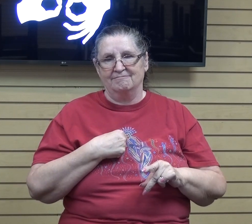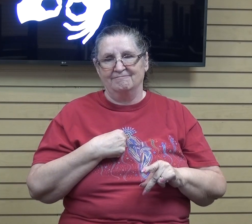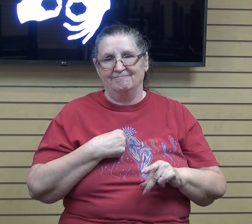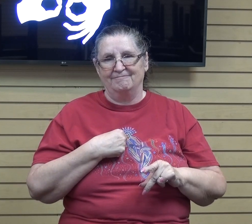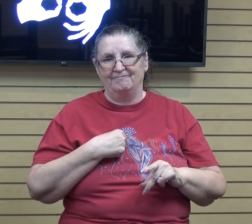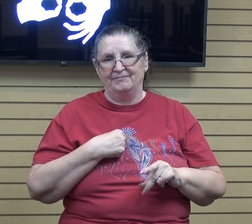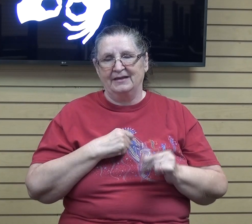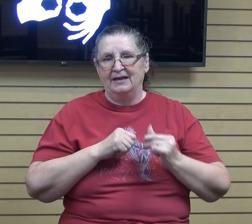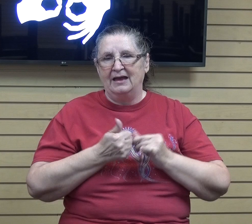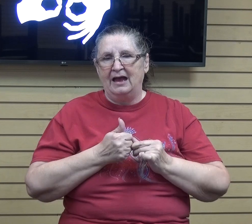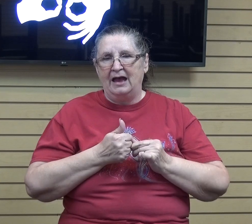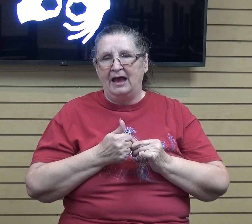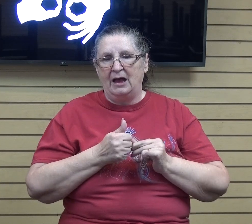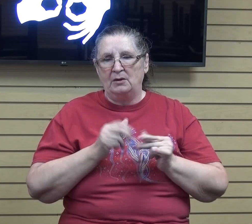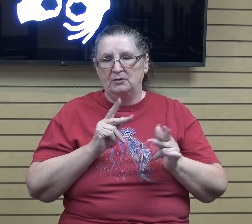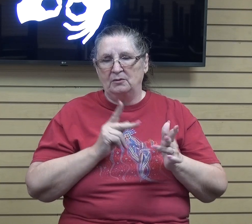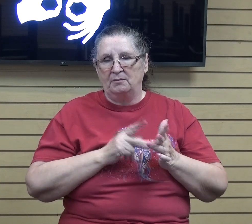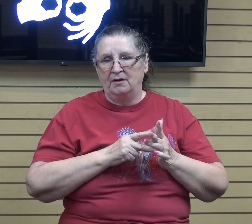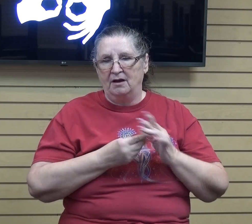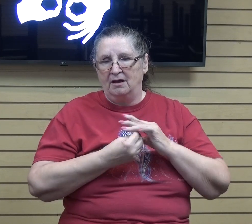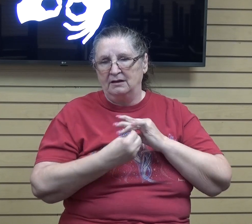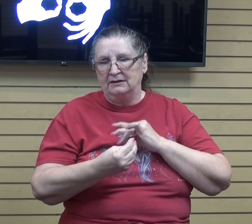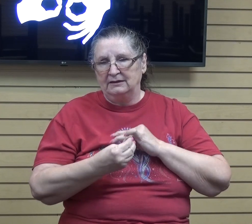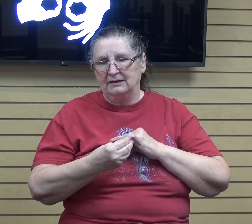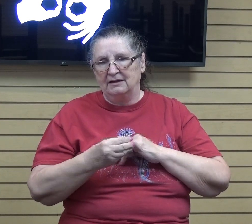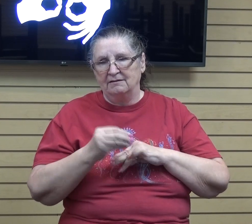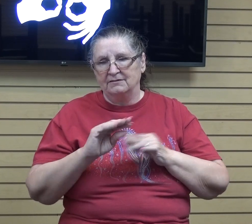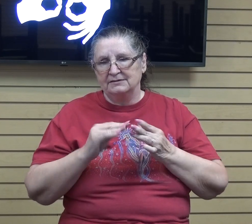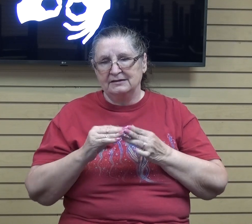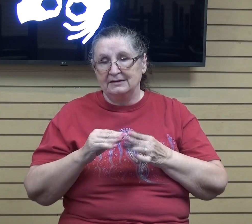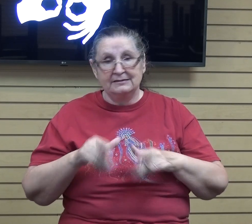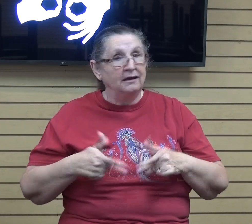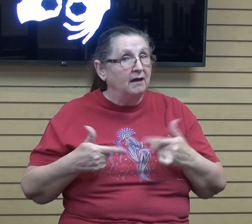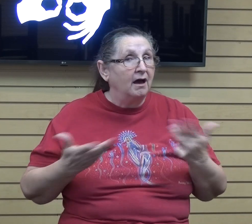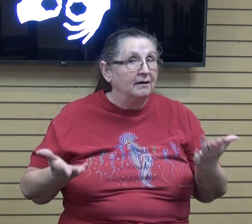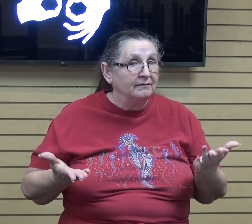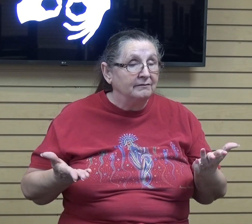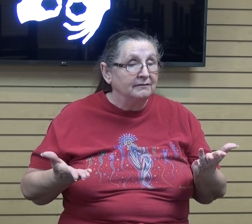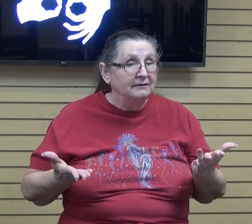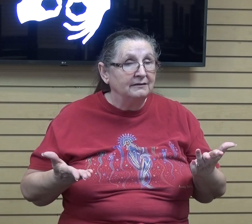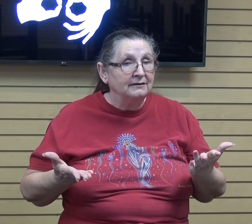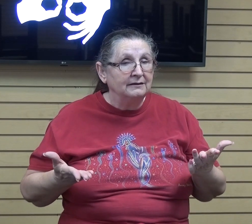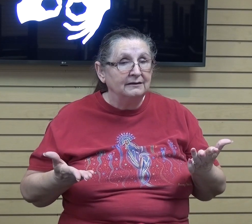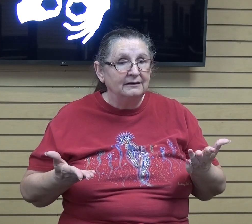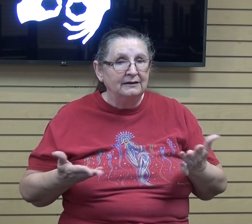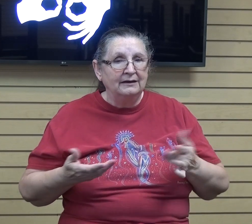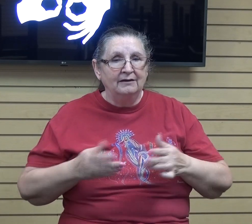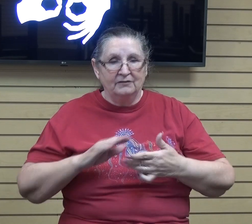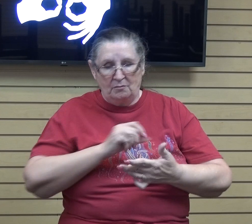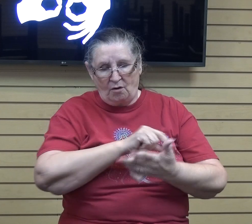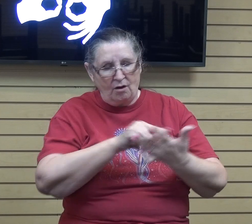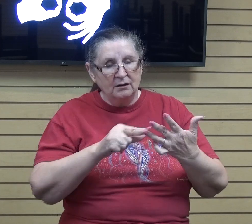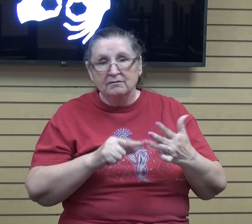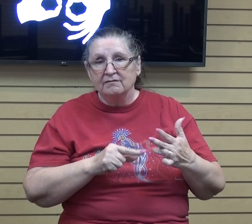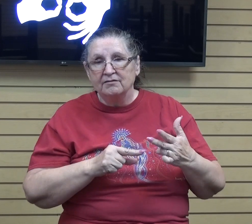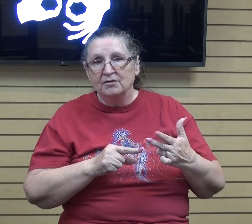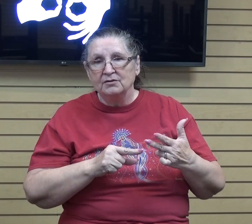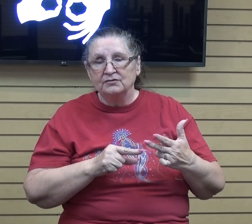How did Paul get out of those cities that we read about in Acts alive? He says, out of all of them, the Lord